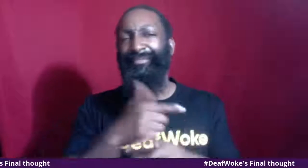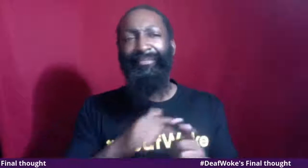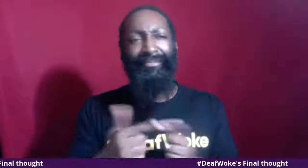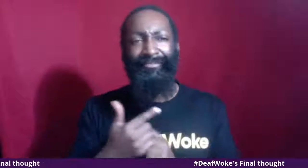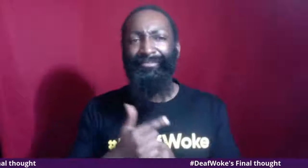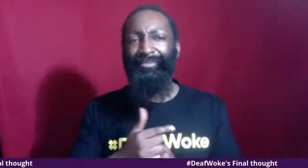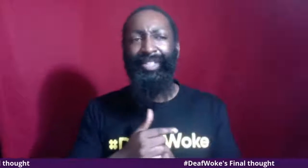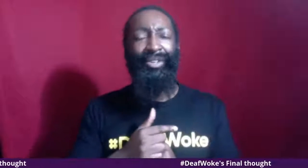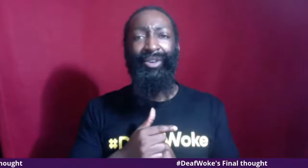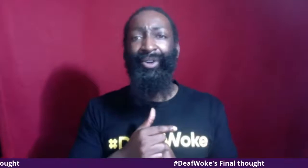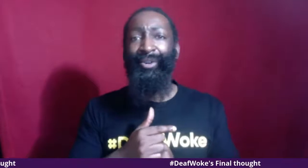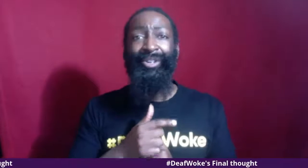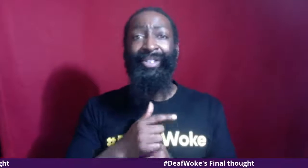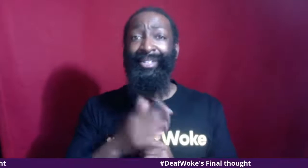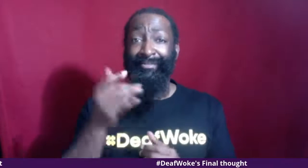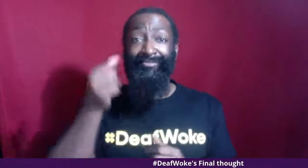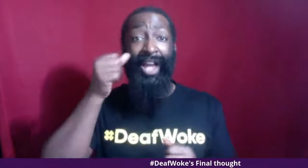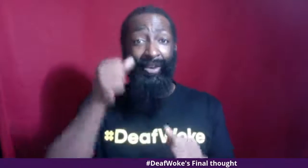talents.